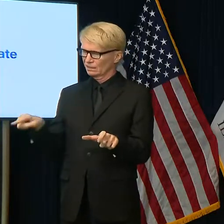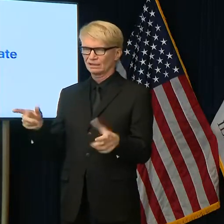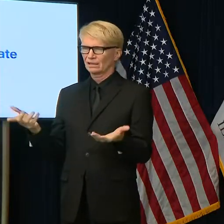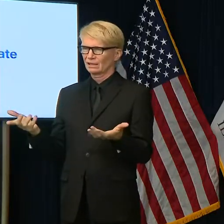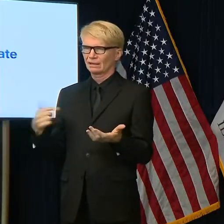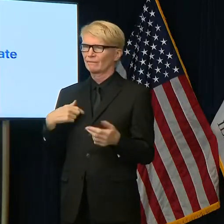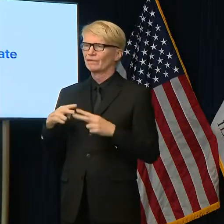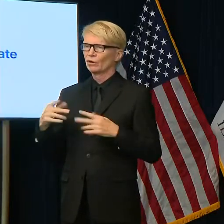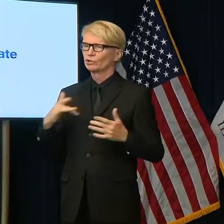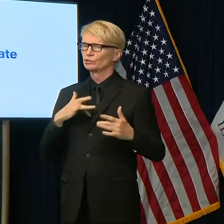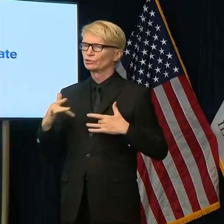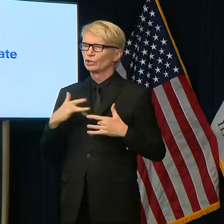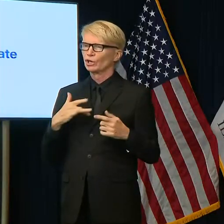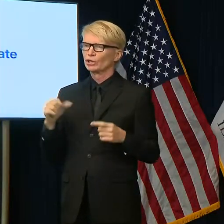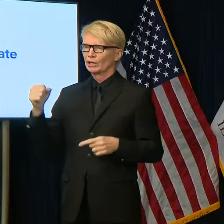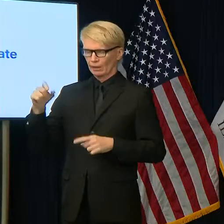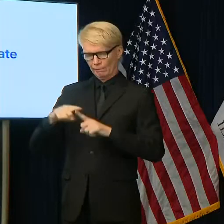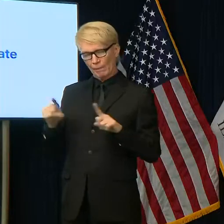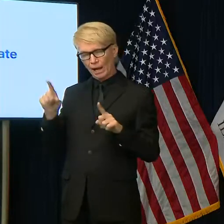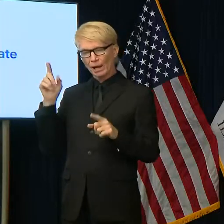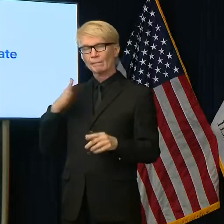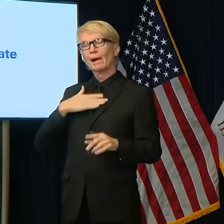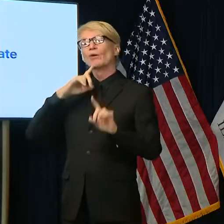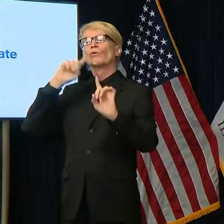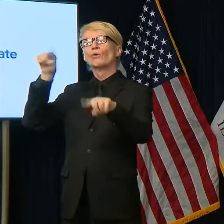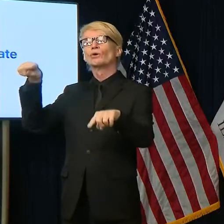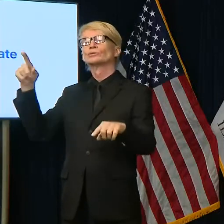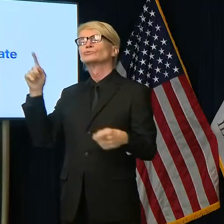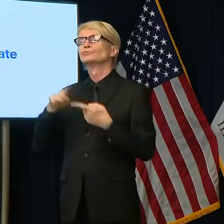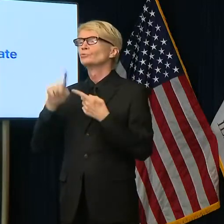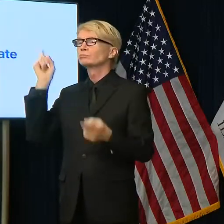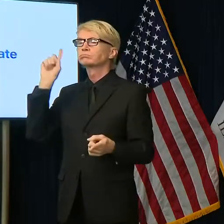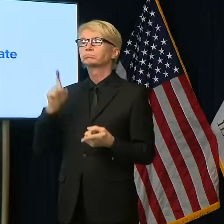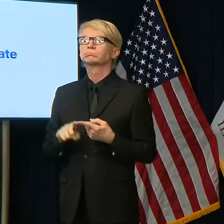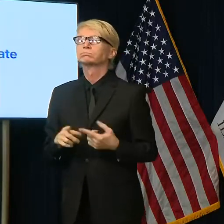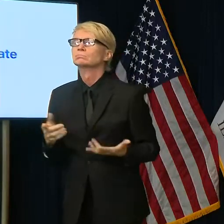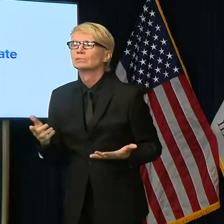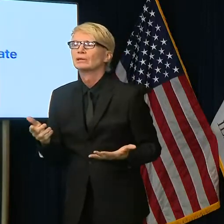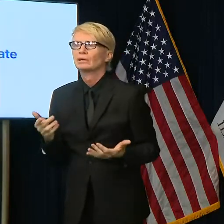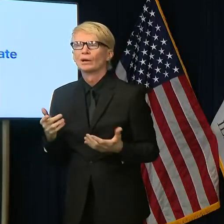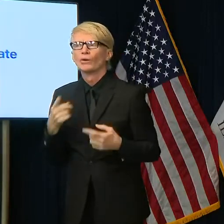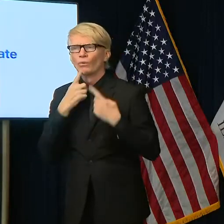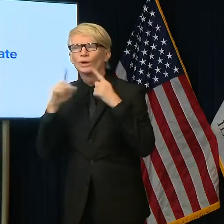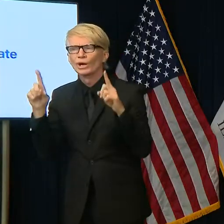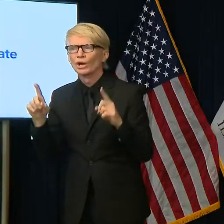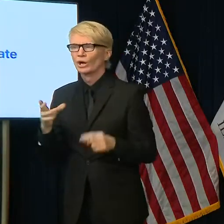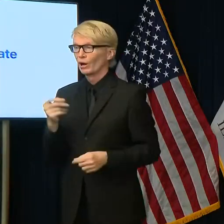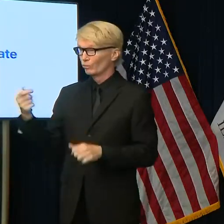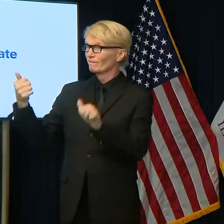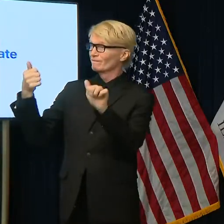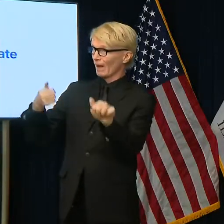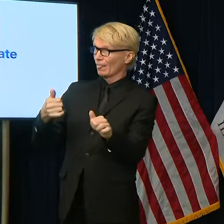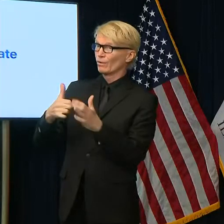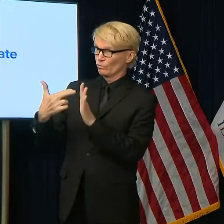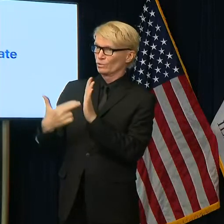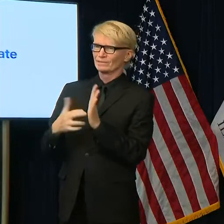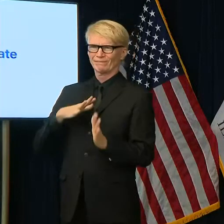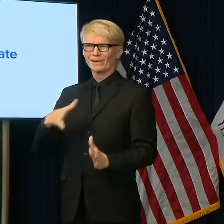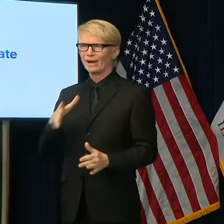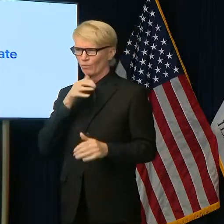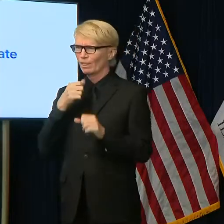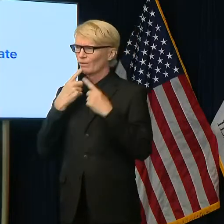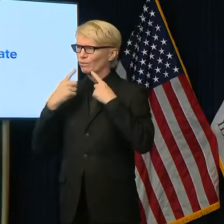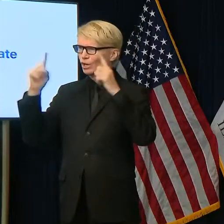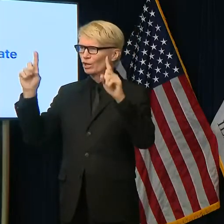But the mitigations do work, and the more that people will follow the mitigations, the more they will work. Governor, if I could follow up on